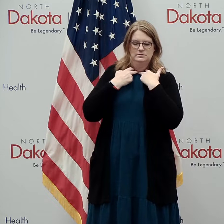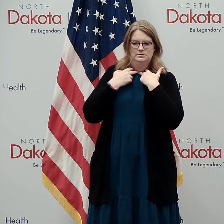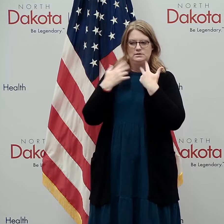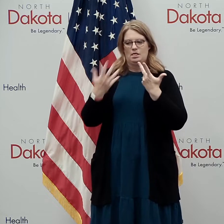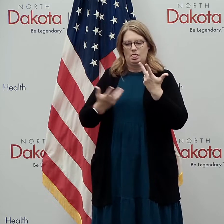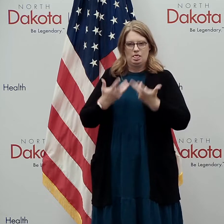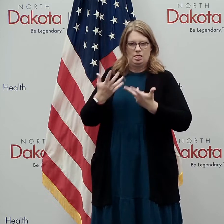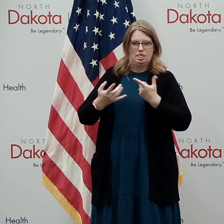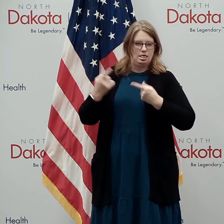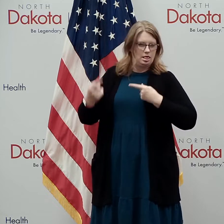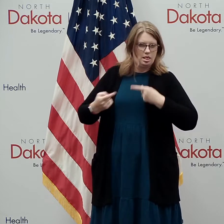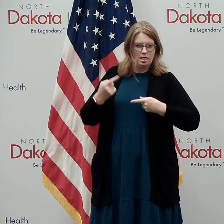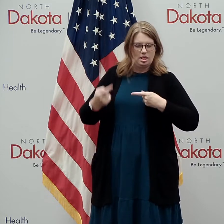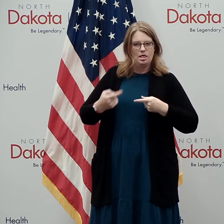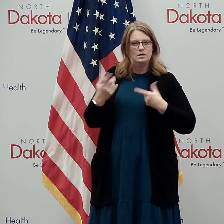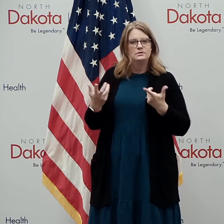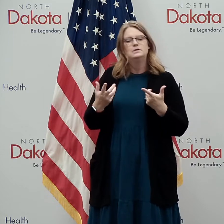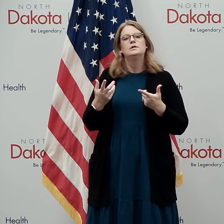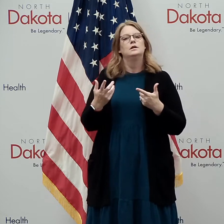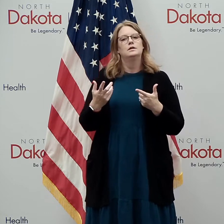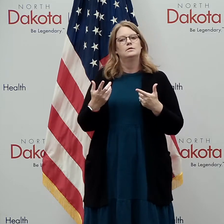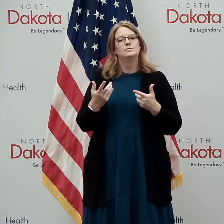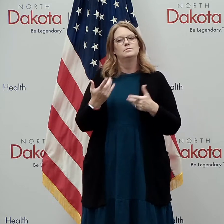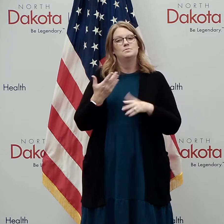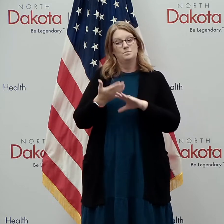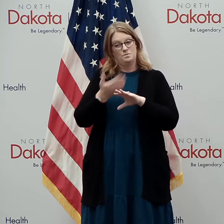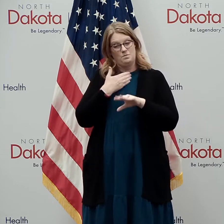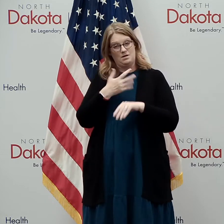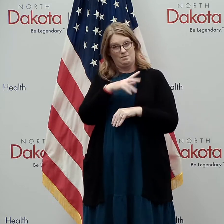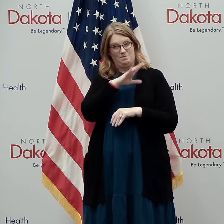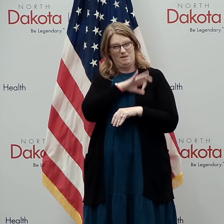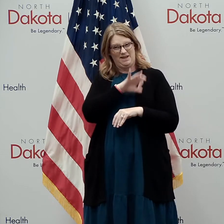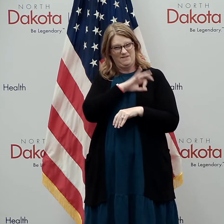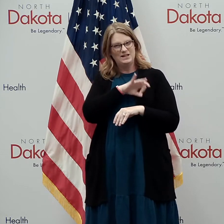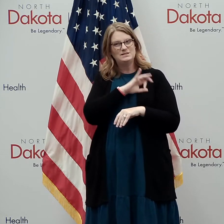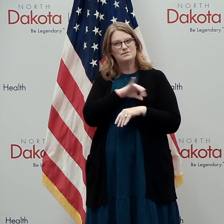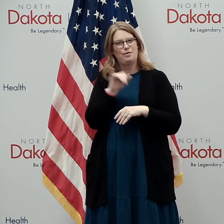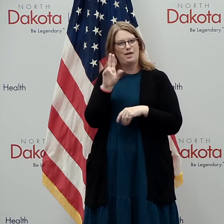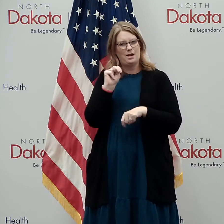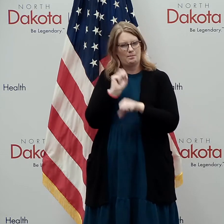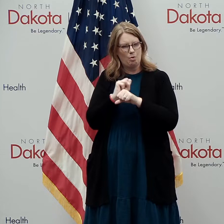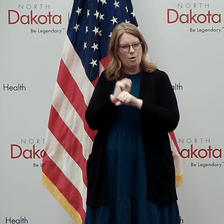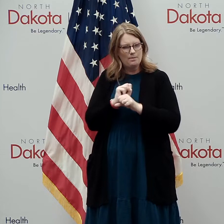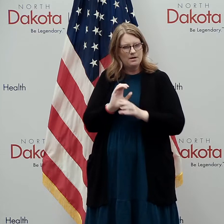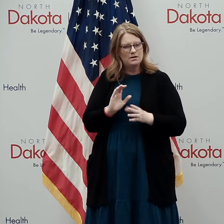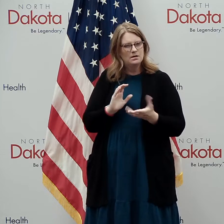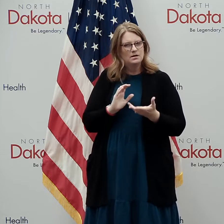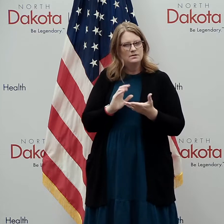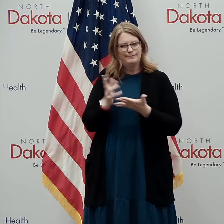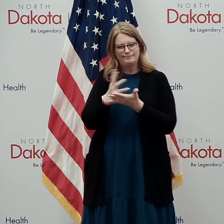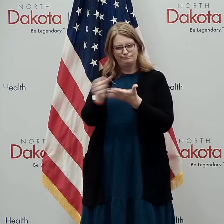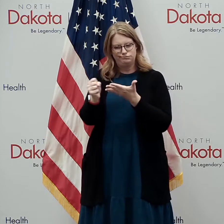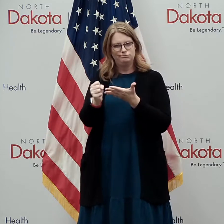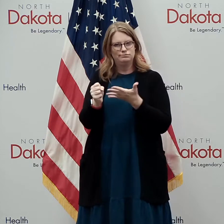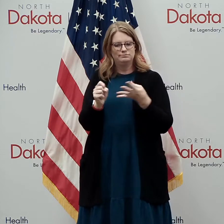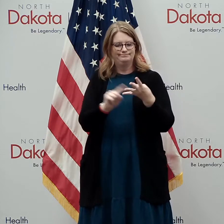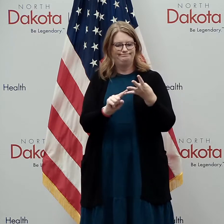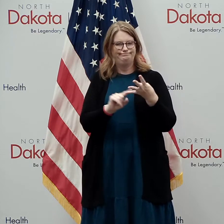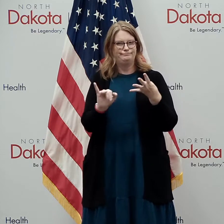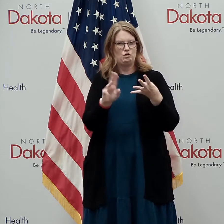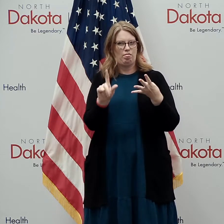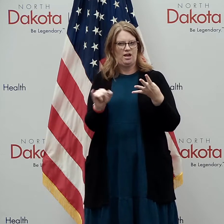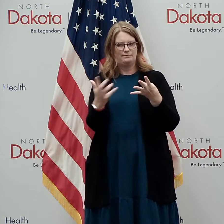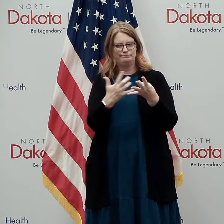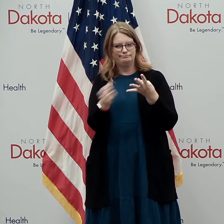and some of the prior benefits for those unemployed had evaporated at the end of July. The